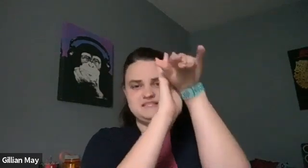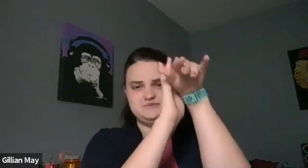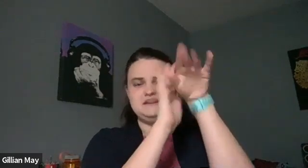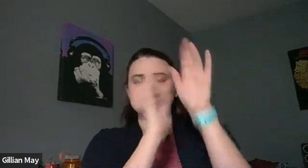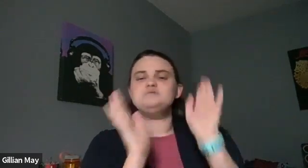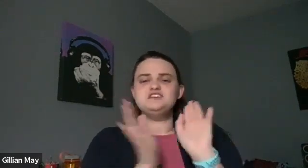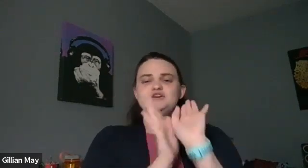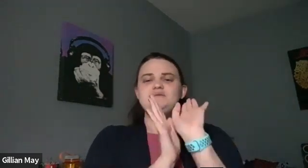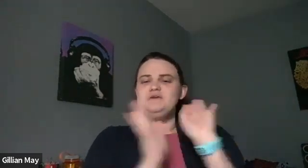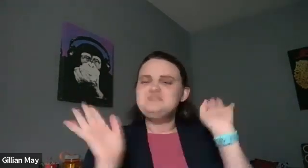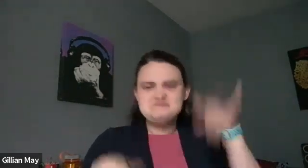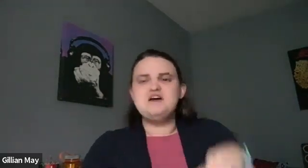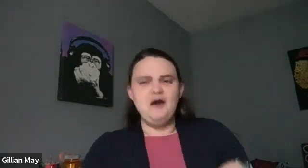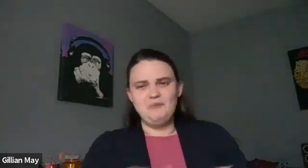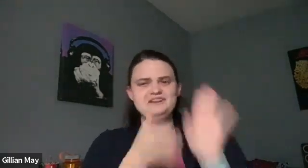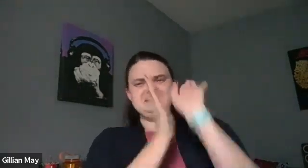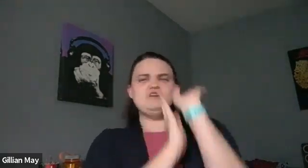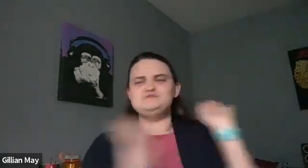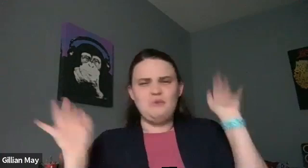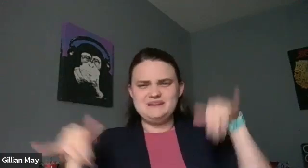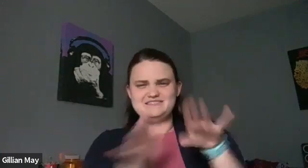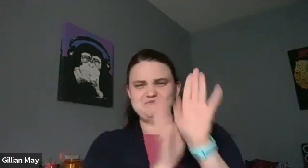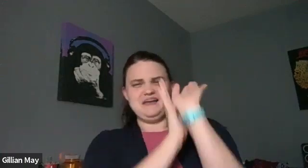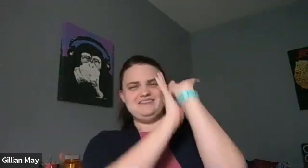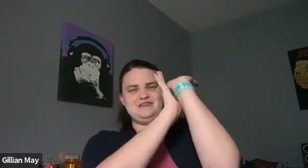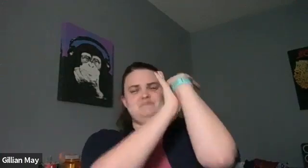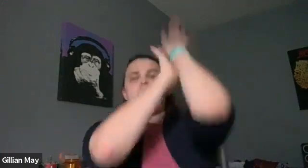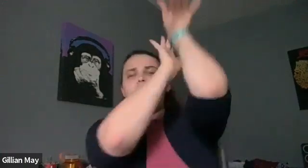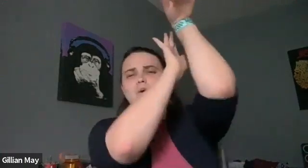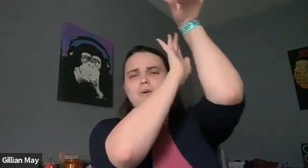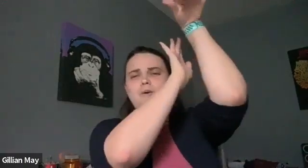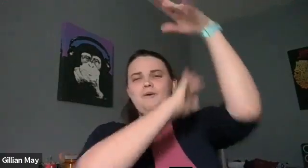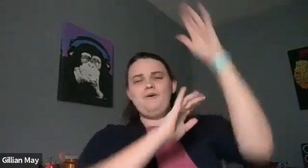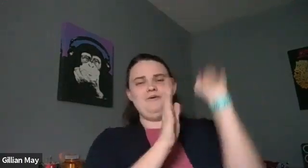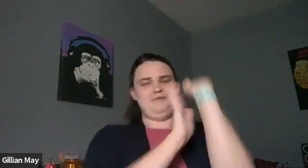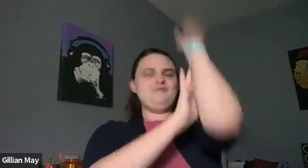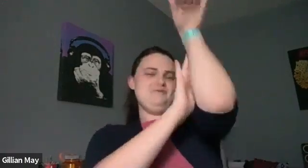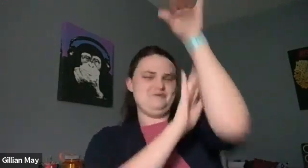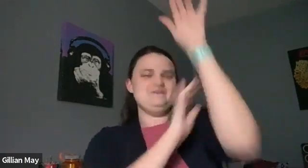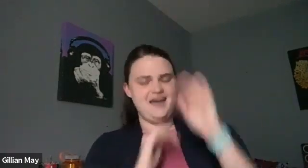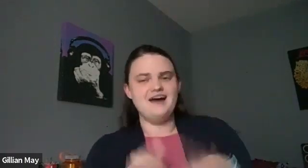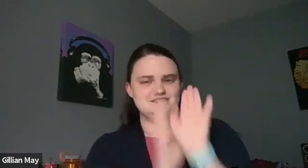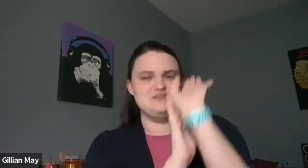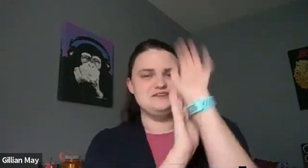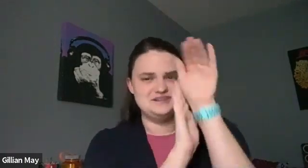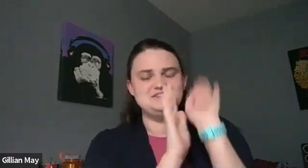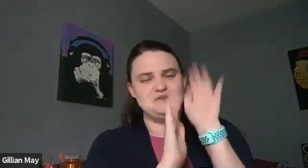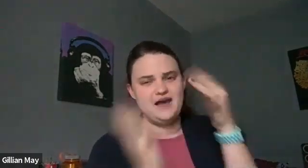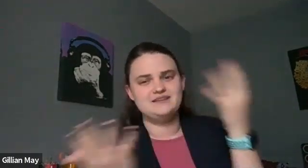And it's almost like, when you see those boys and they're playing their game, go, oh, yeah. So they'll start doing that.